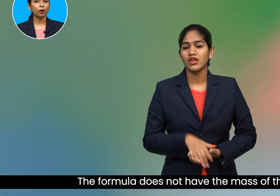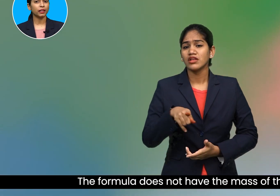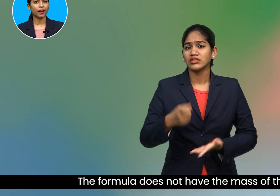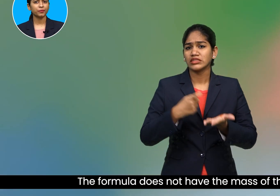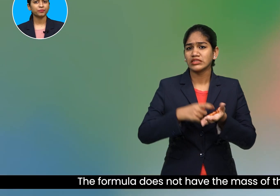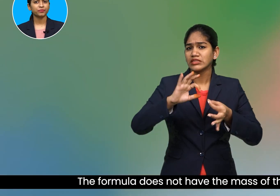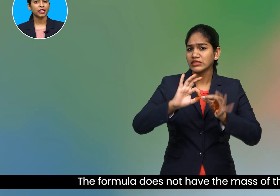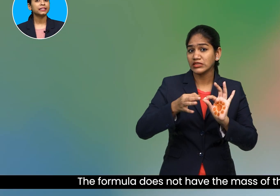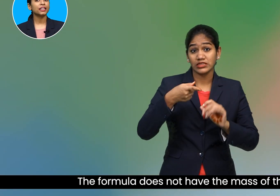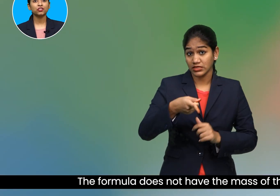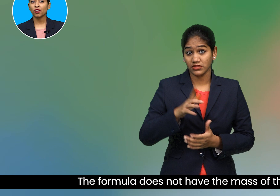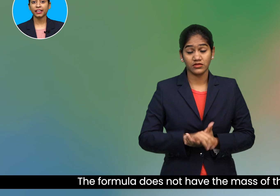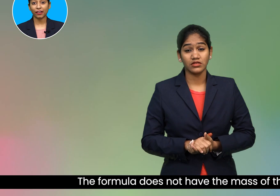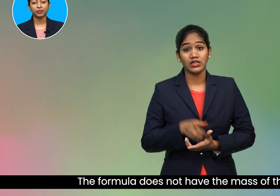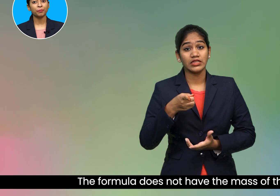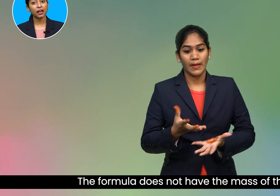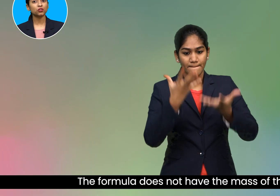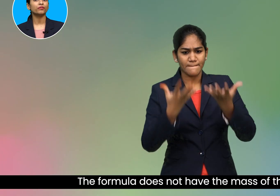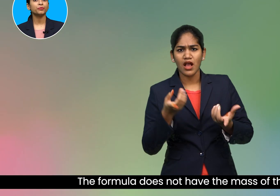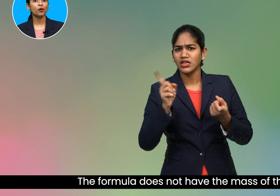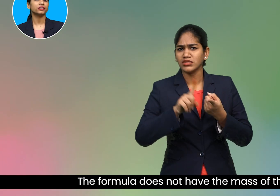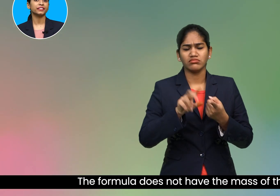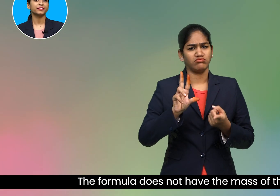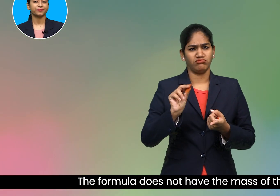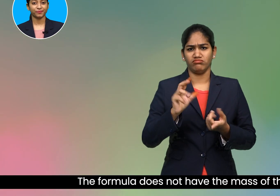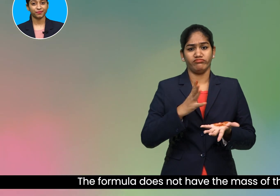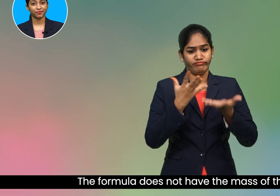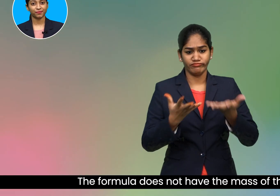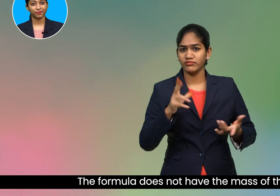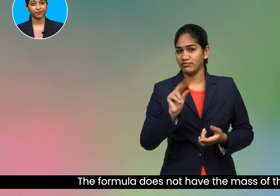the formula does not have the mass of the body